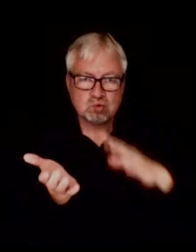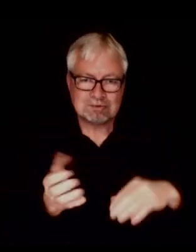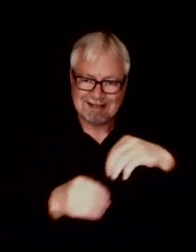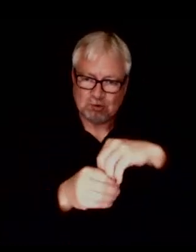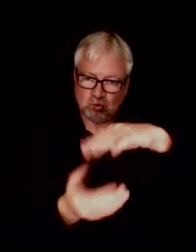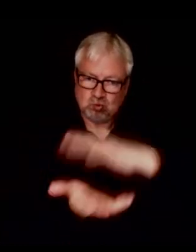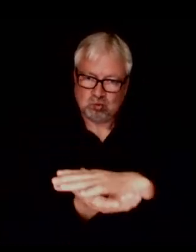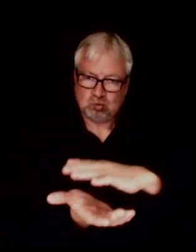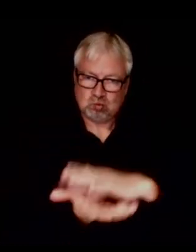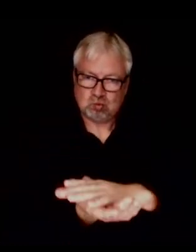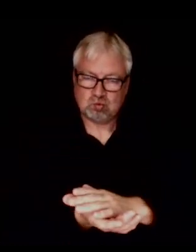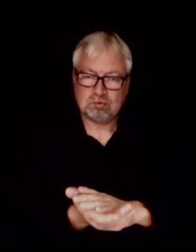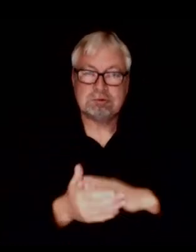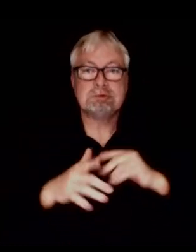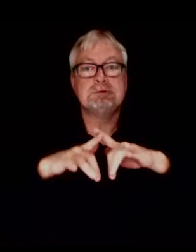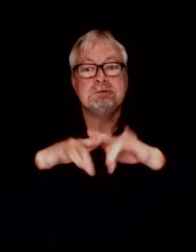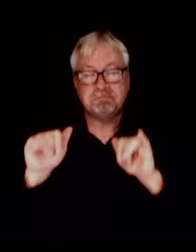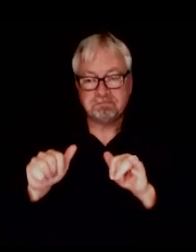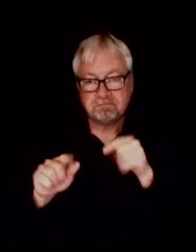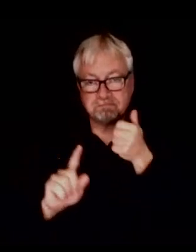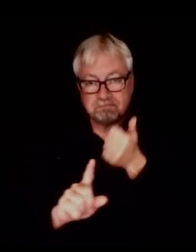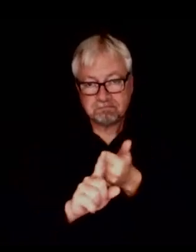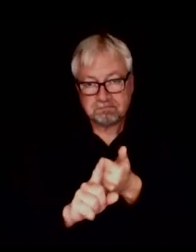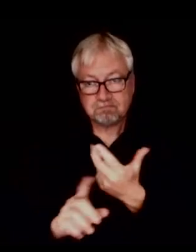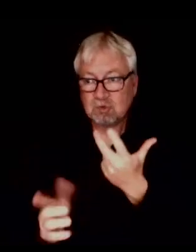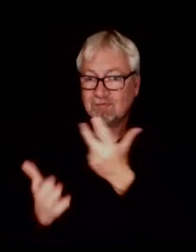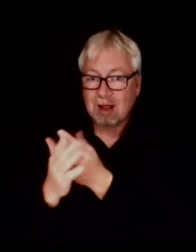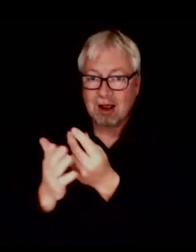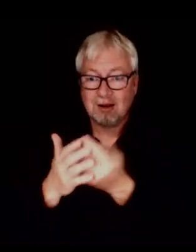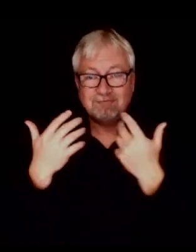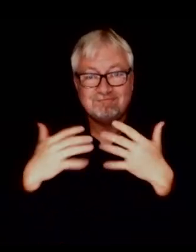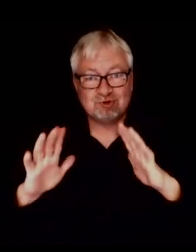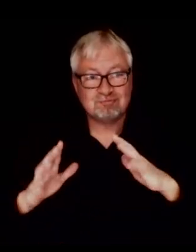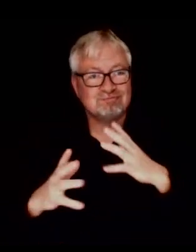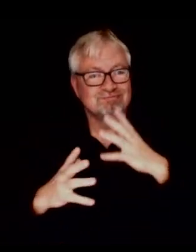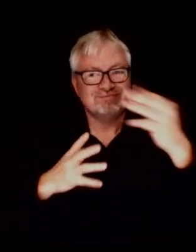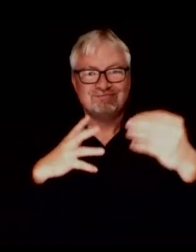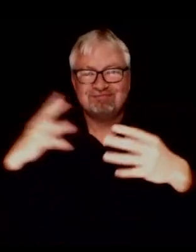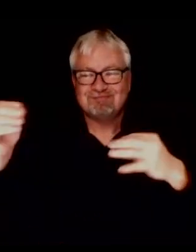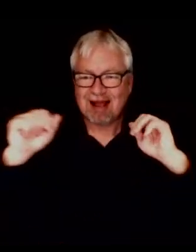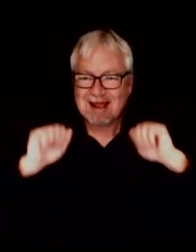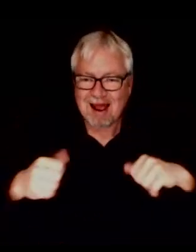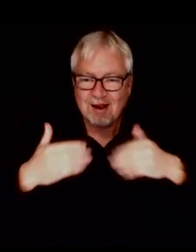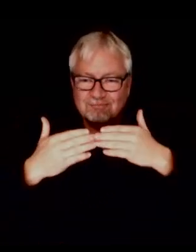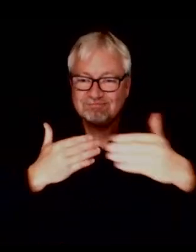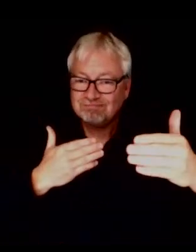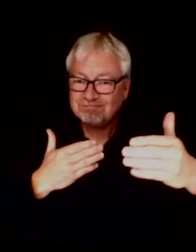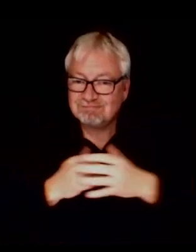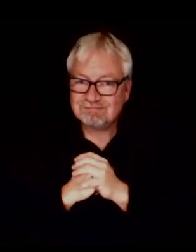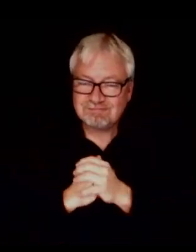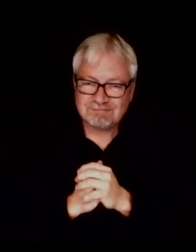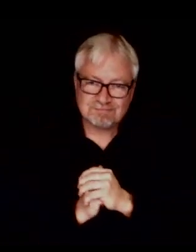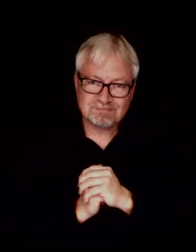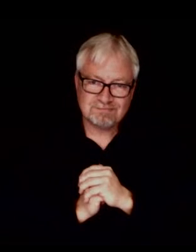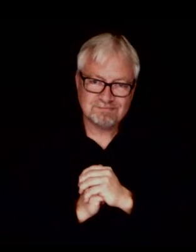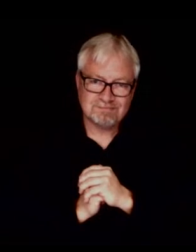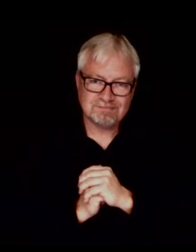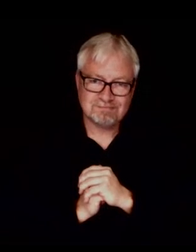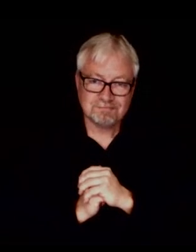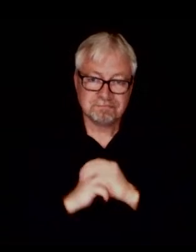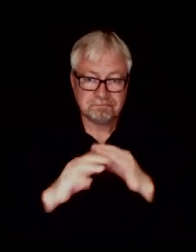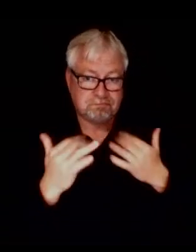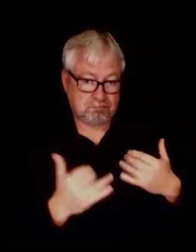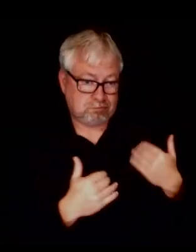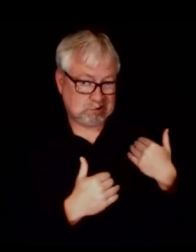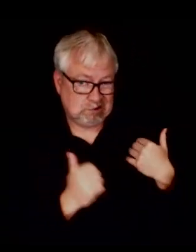them to do the things that they like to do outside of school. We know that we saw over the winter in our sports activities